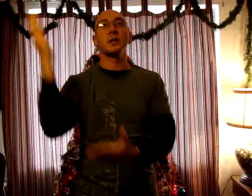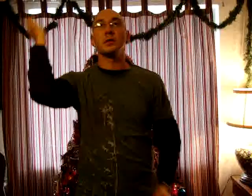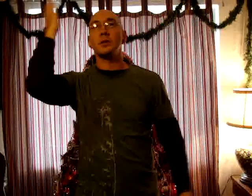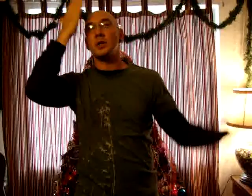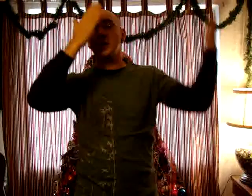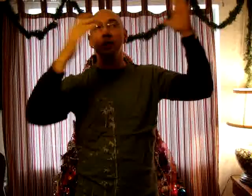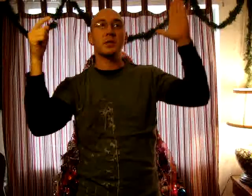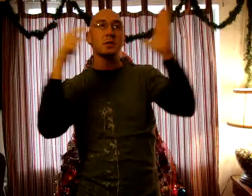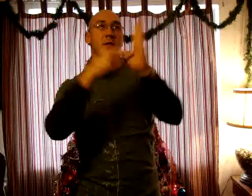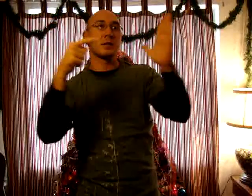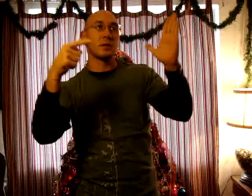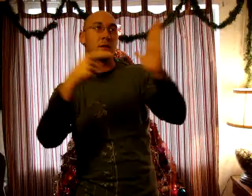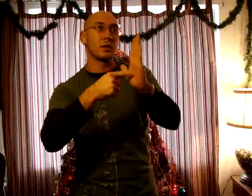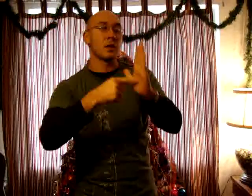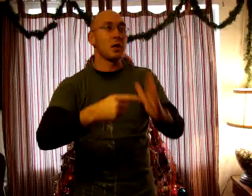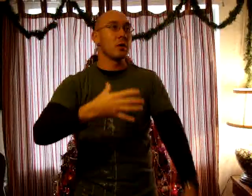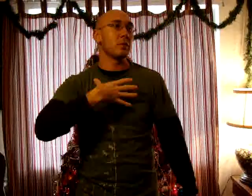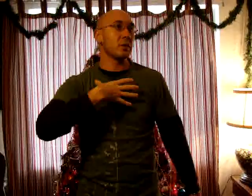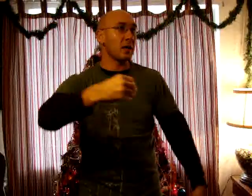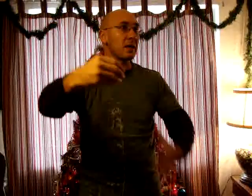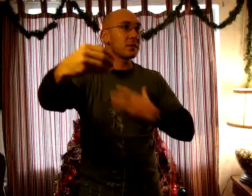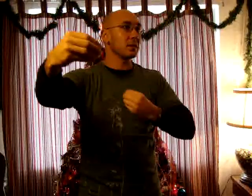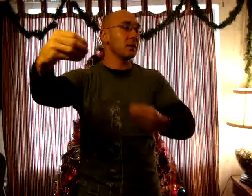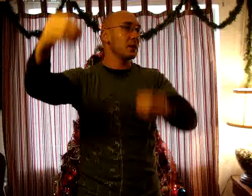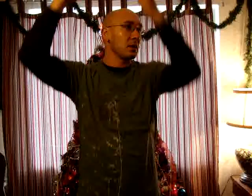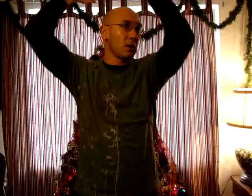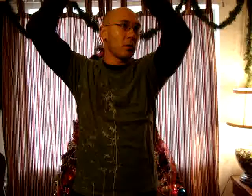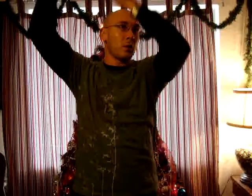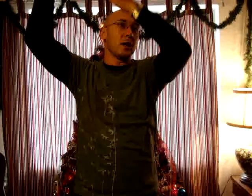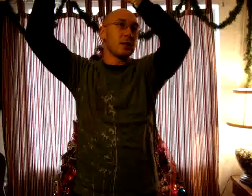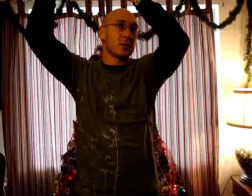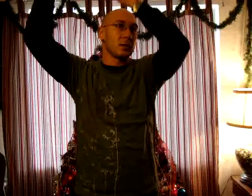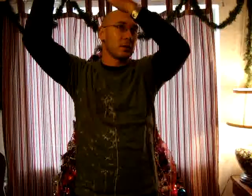Piercing the darkness with dazzling white.